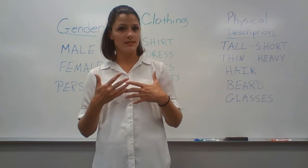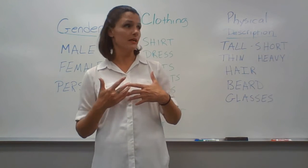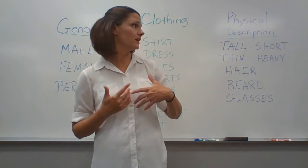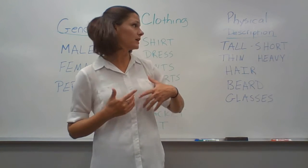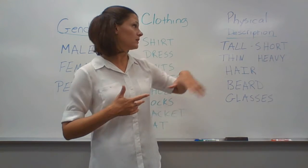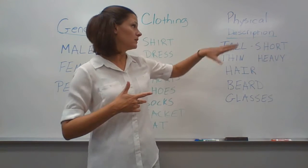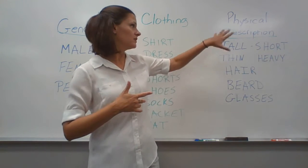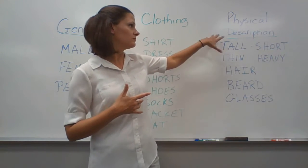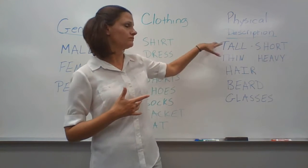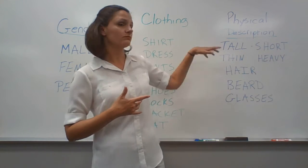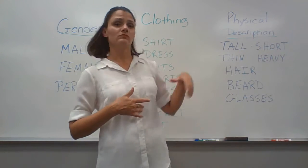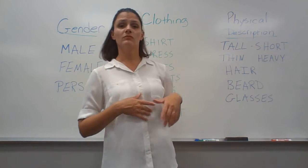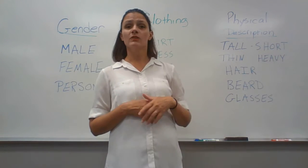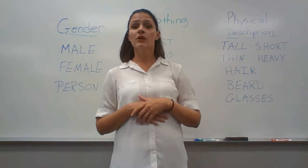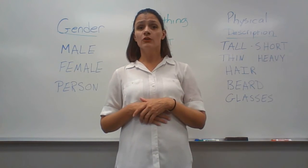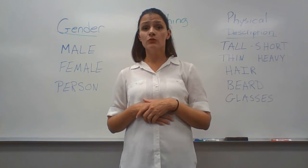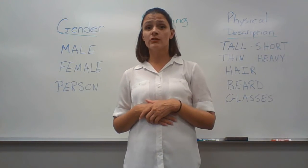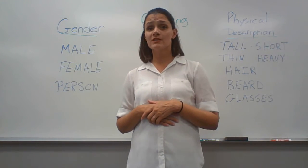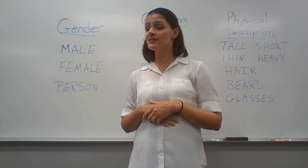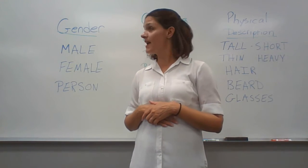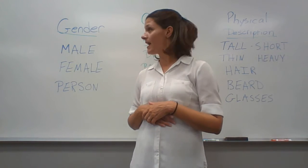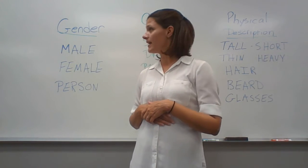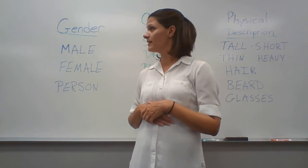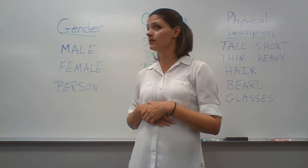realistic. You could say,